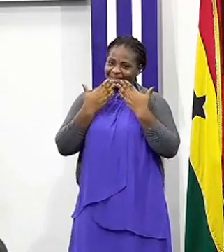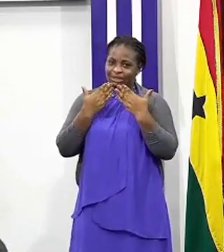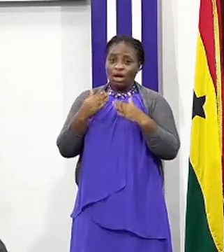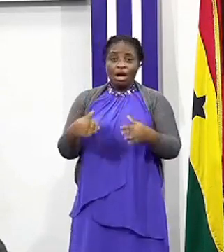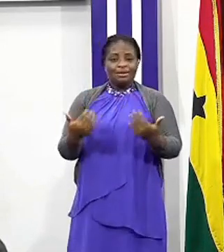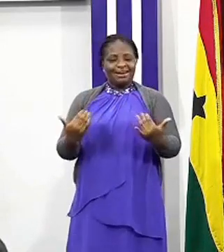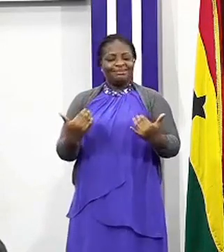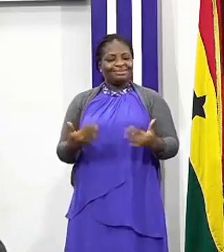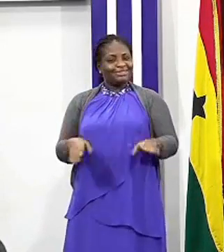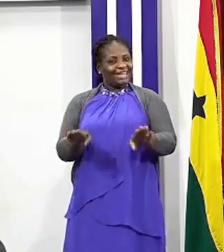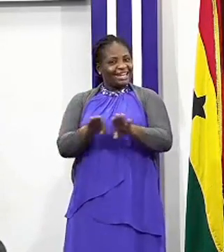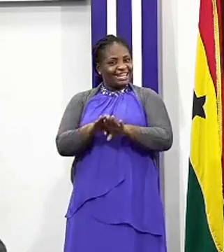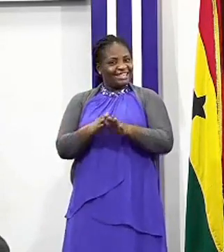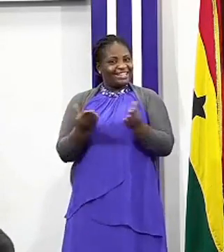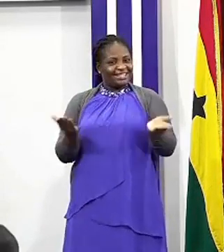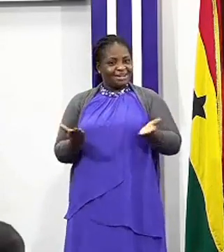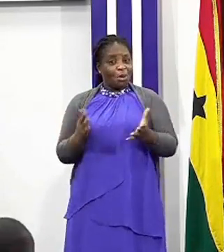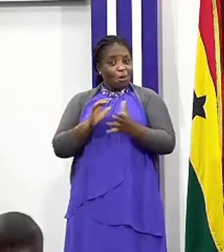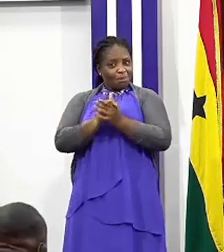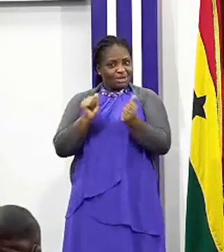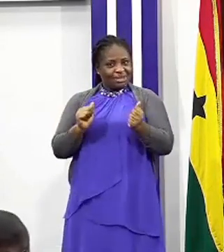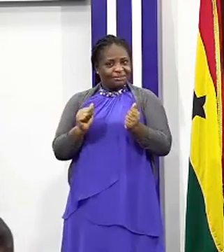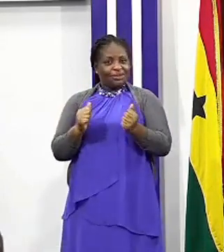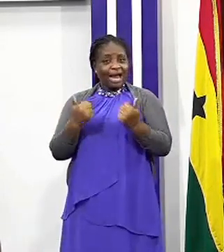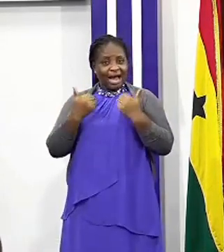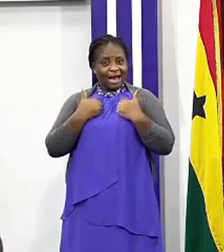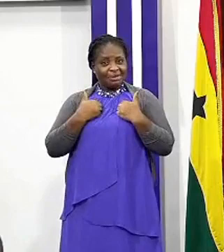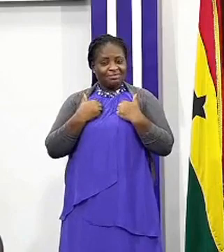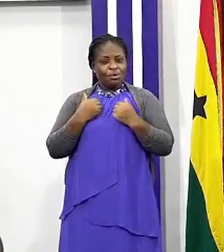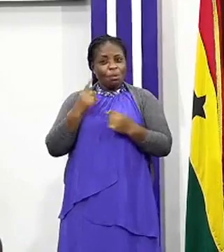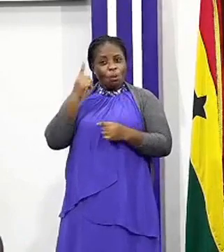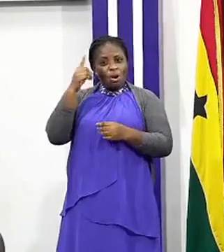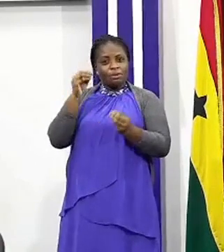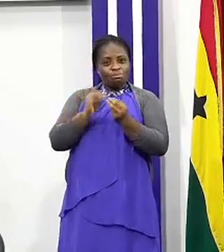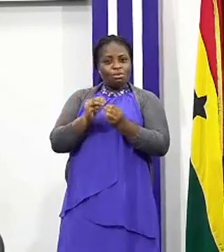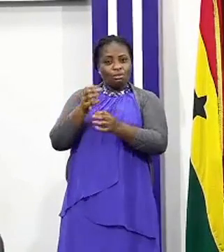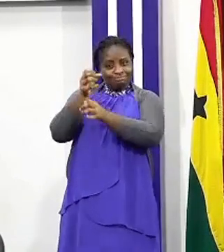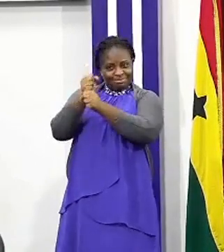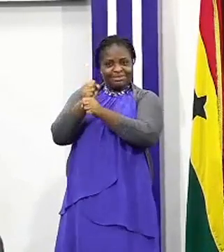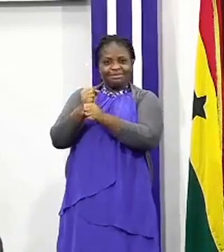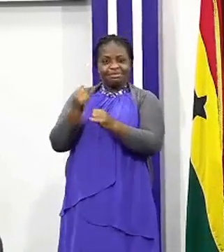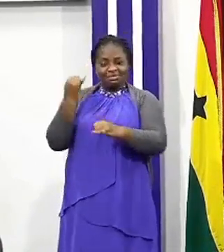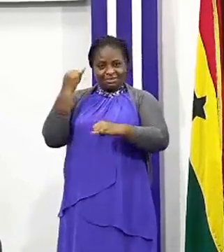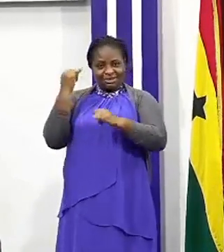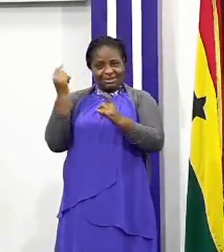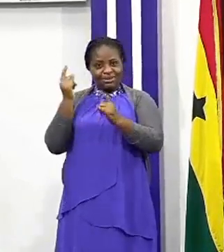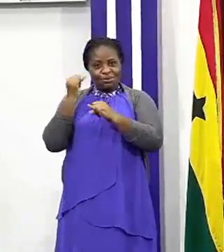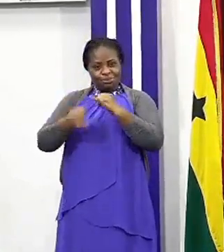We're very grateful for your time. We believe we'll have one more briefing before the week is over. Thank you so much for your time.